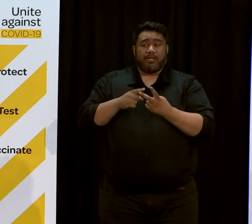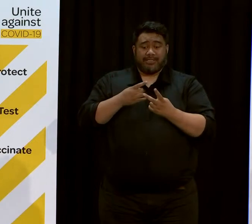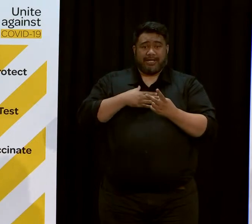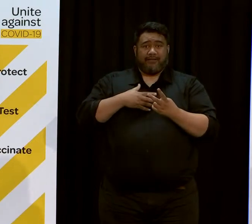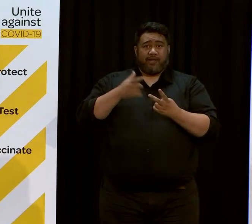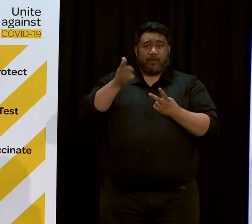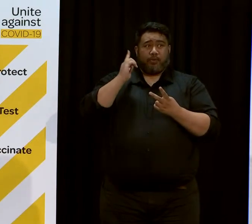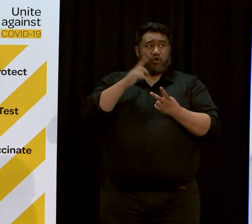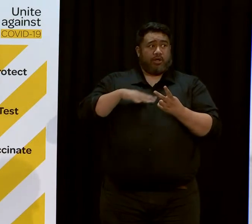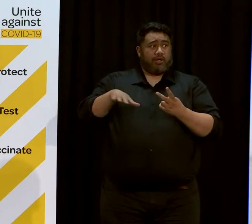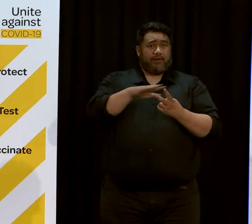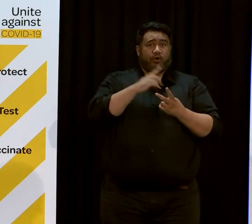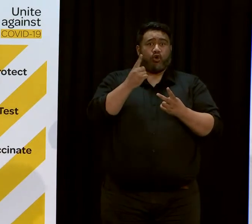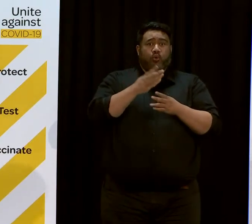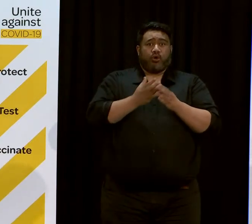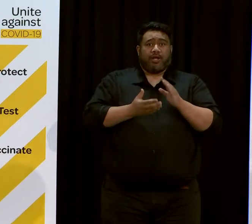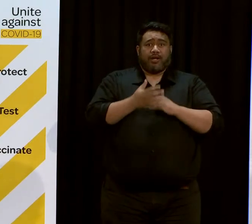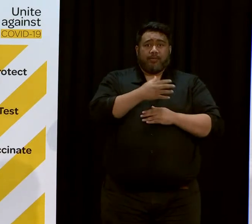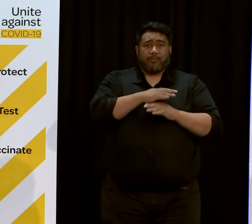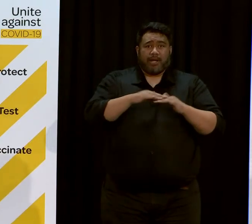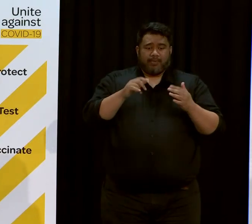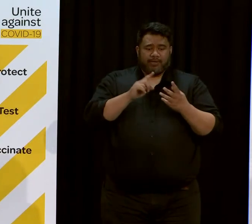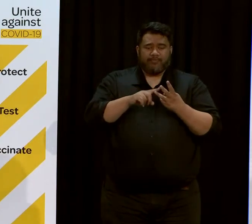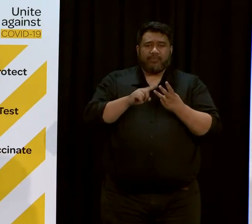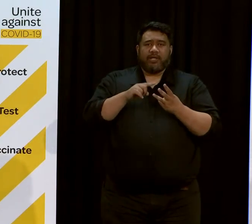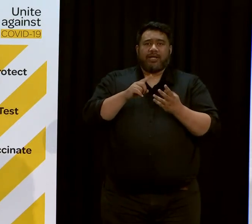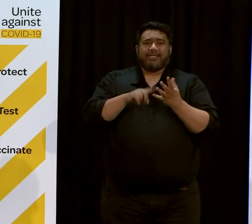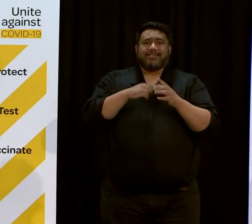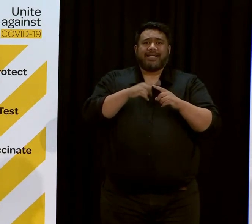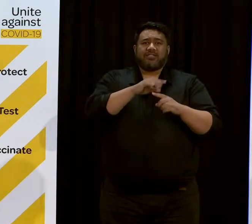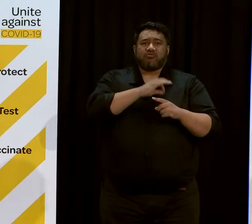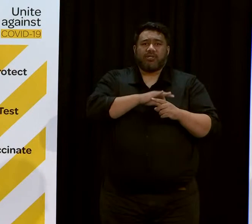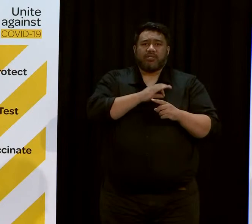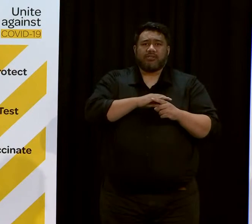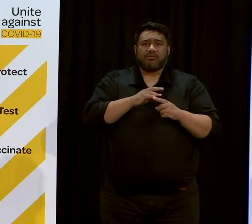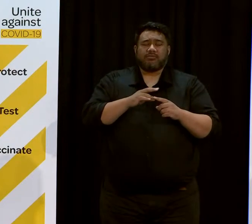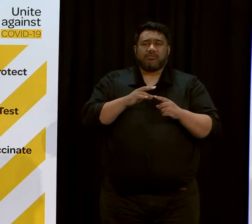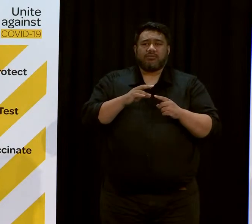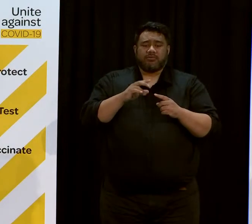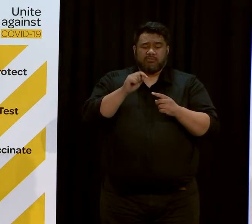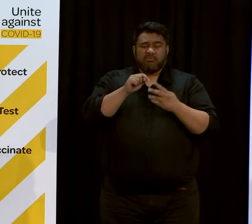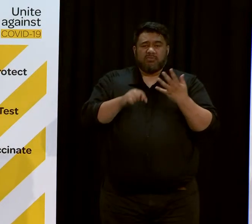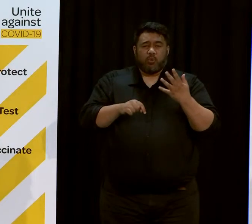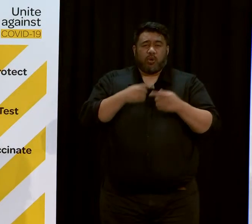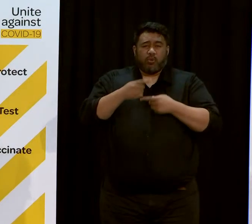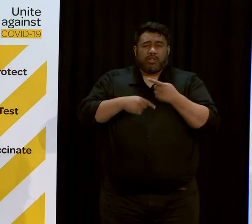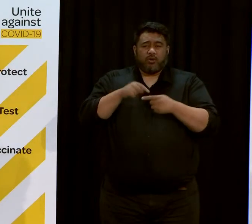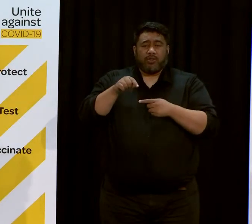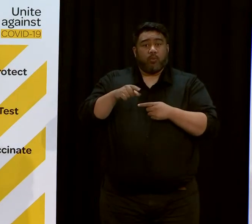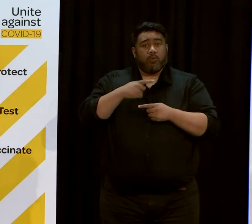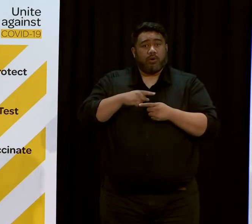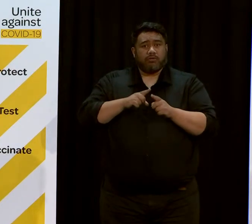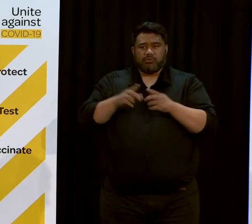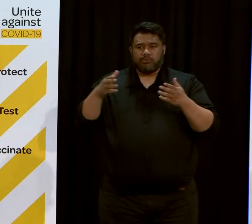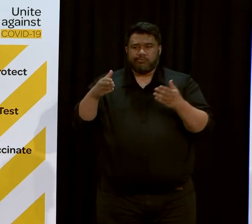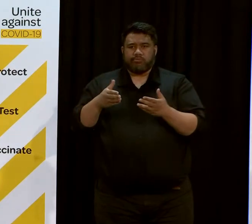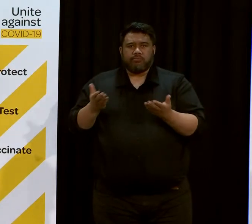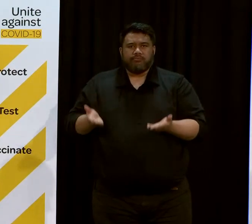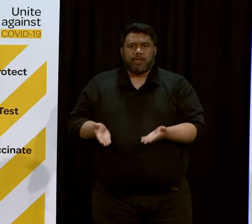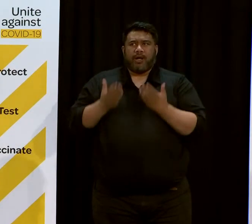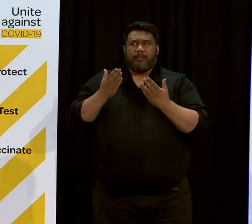ourselves, through some of the targeted tax credit regimes that we have. And we will continue to do that because we are very focused on the cost of living